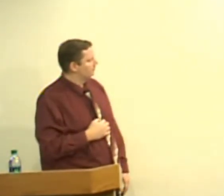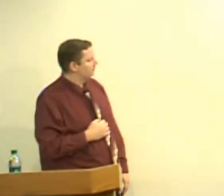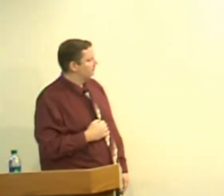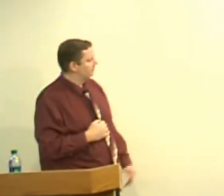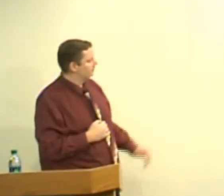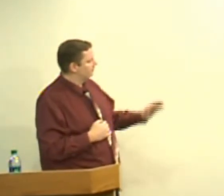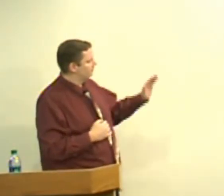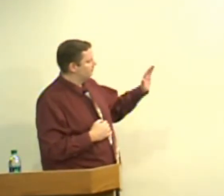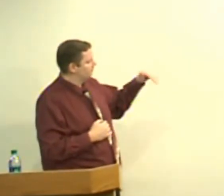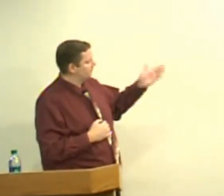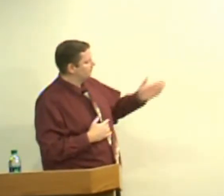learned.